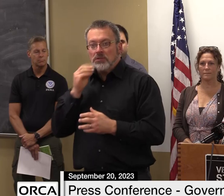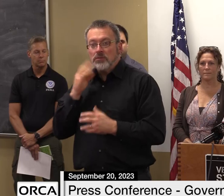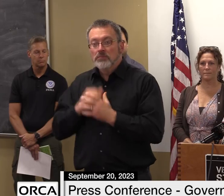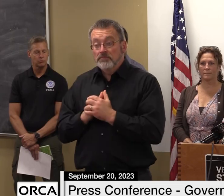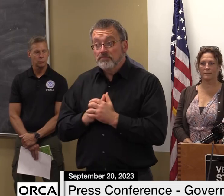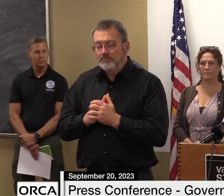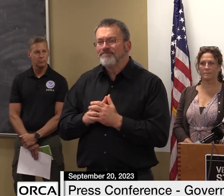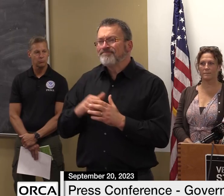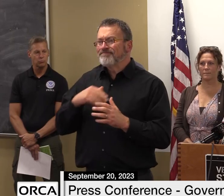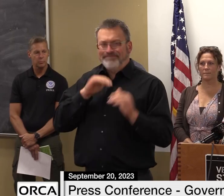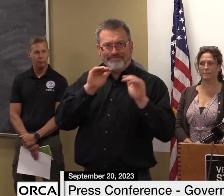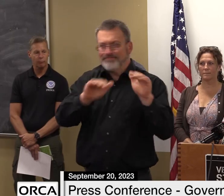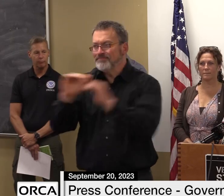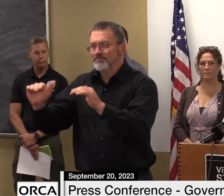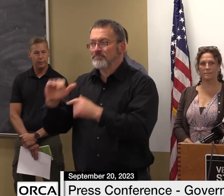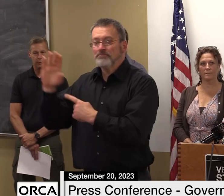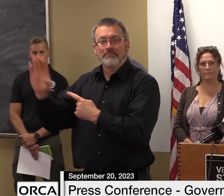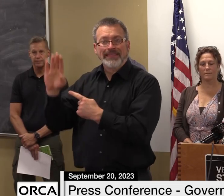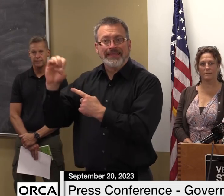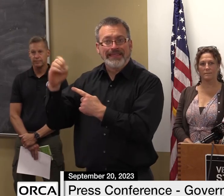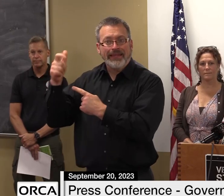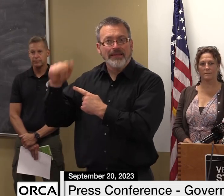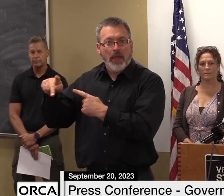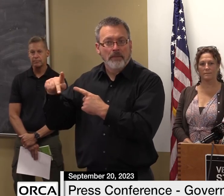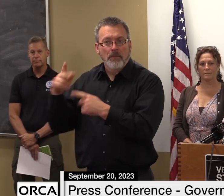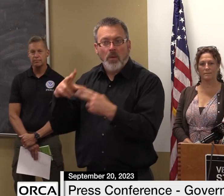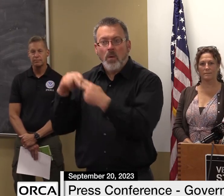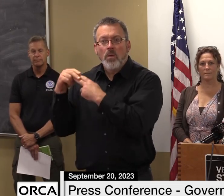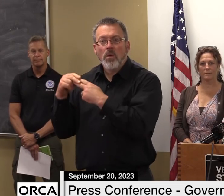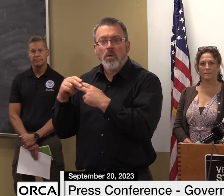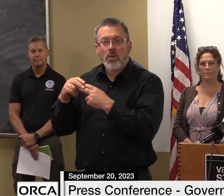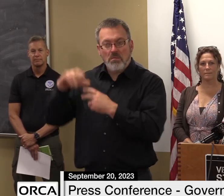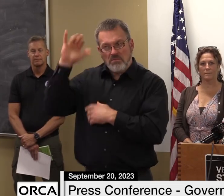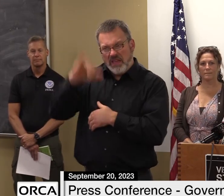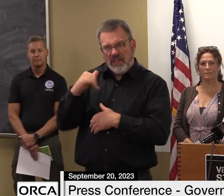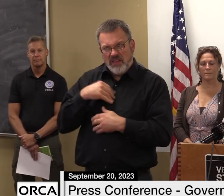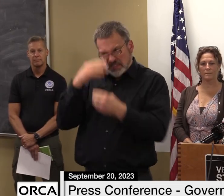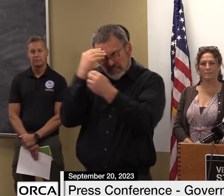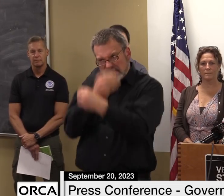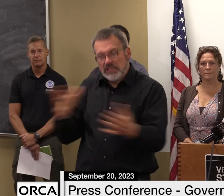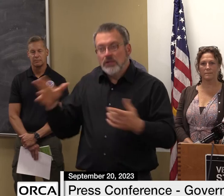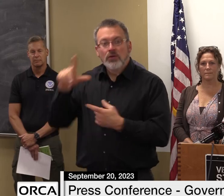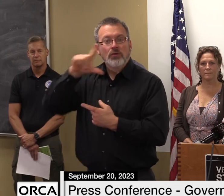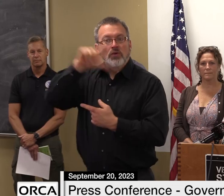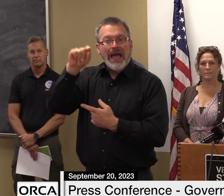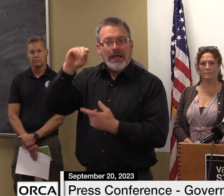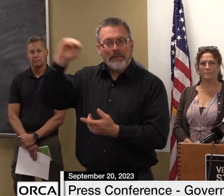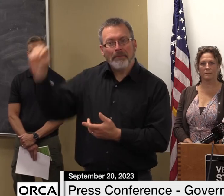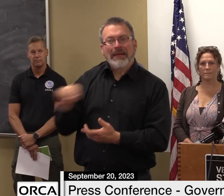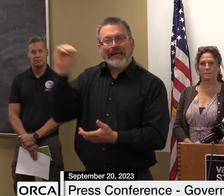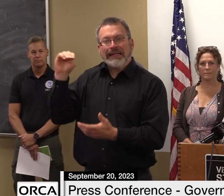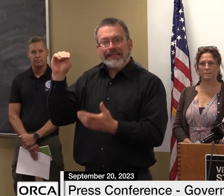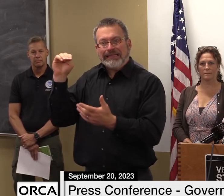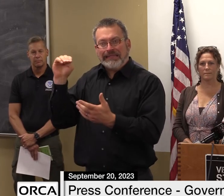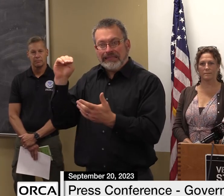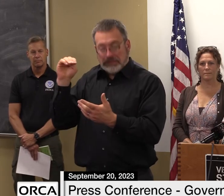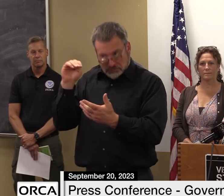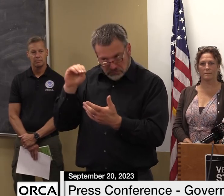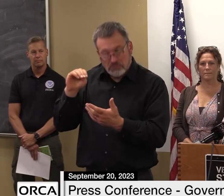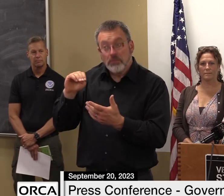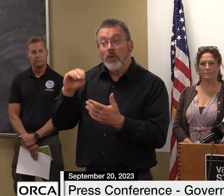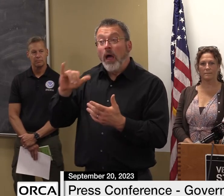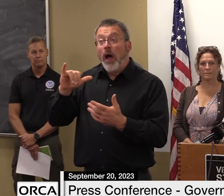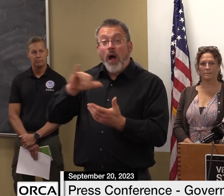the flooding, we announced this $20 million program that provided grants up to $20,000 to